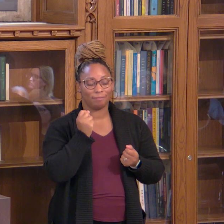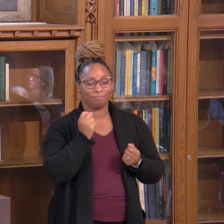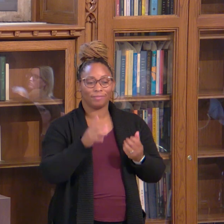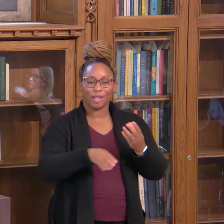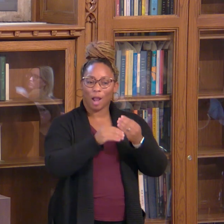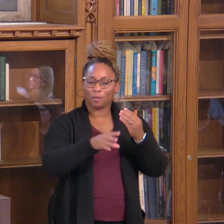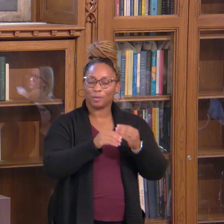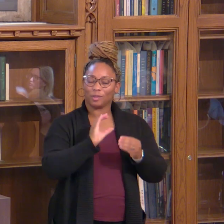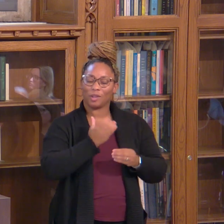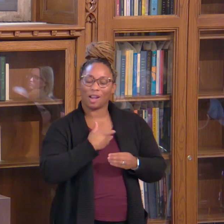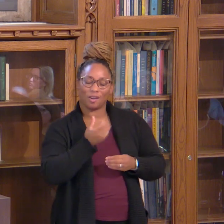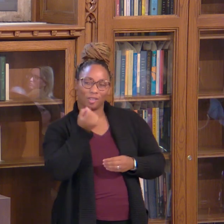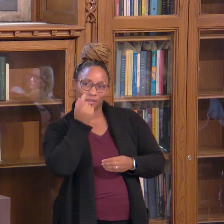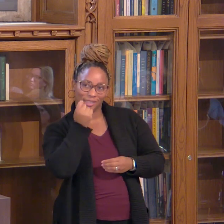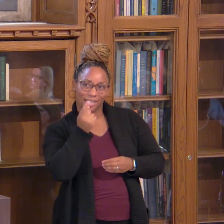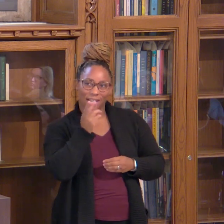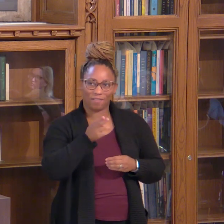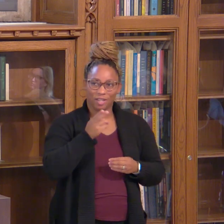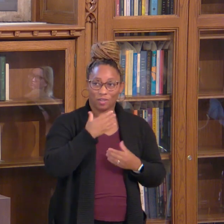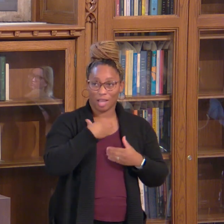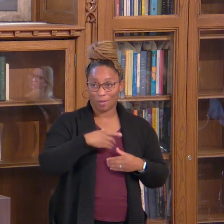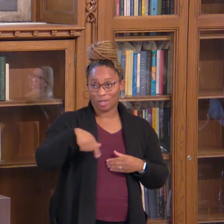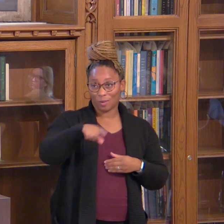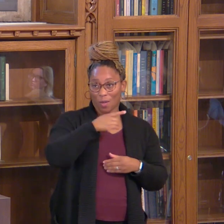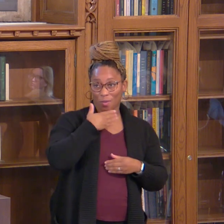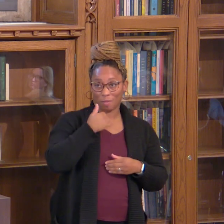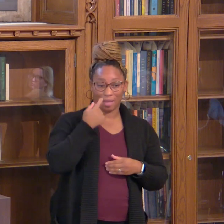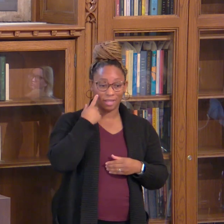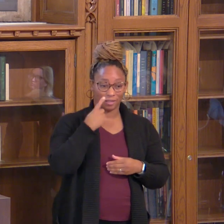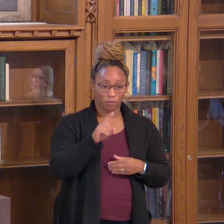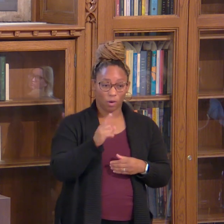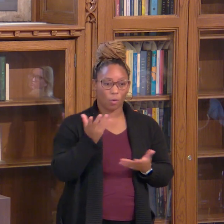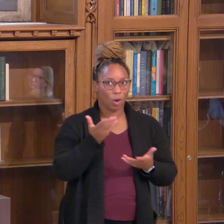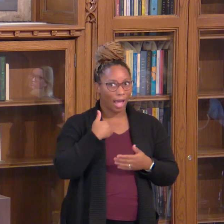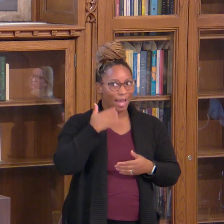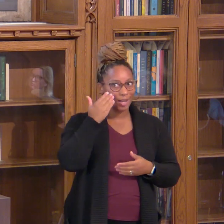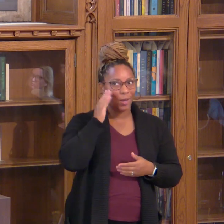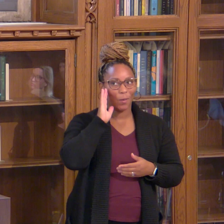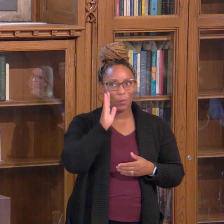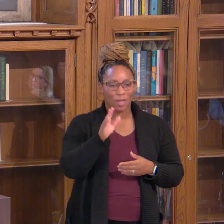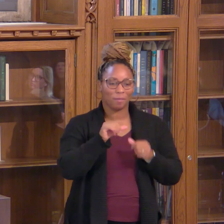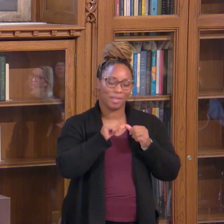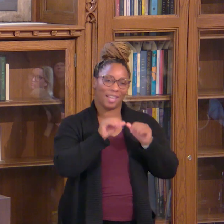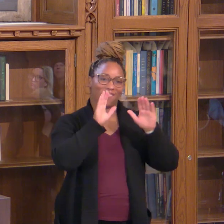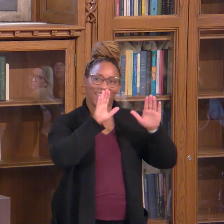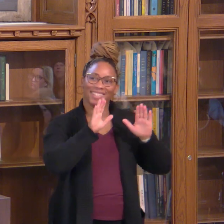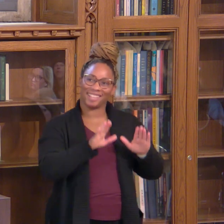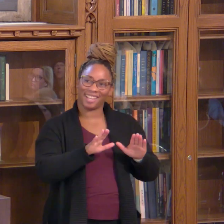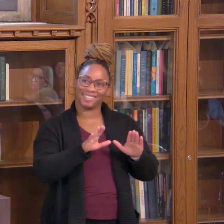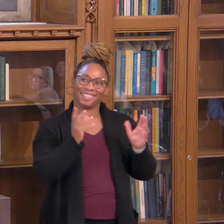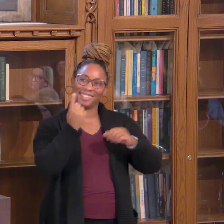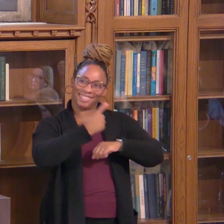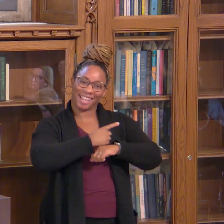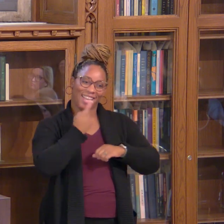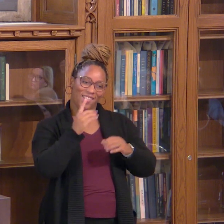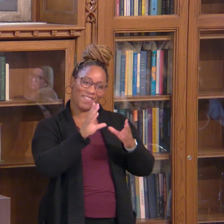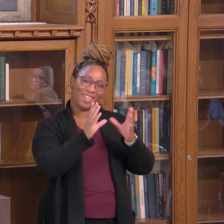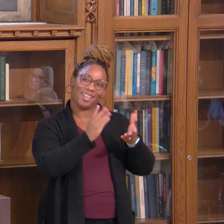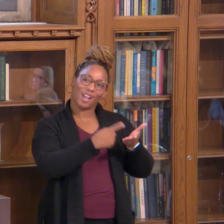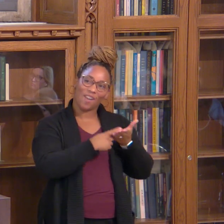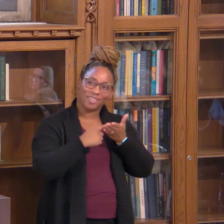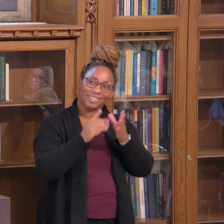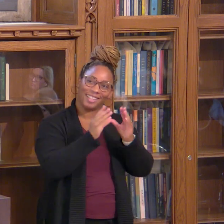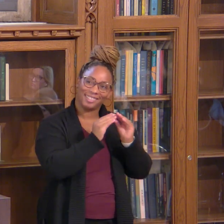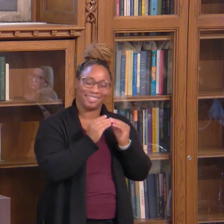our understanding of history and I wish you all the best for what I know will be a fantastic day of conversations and